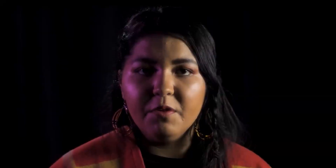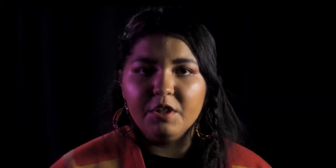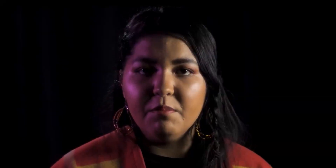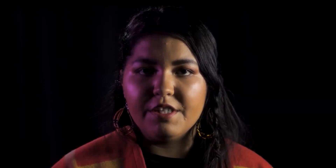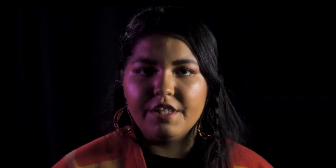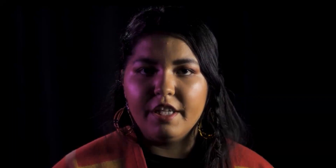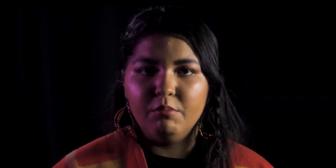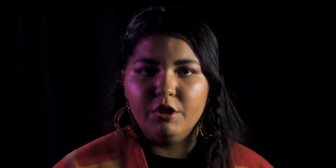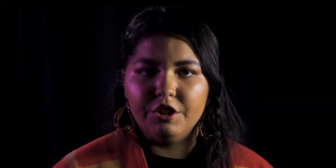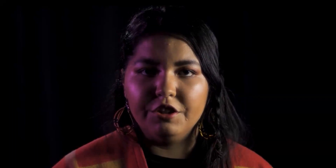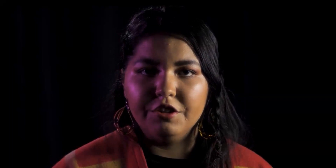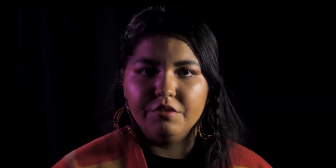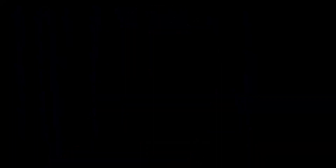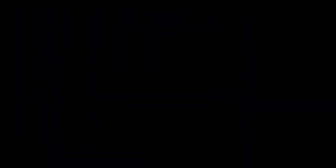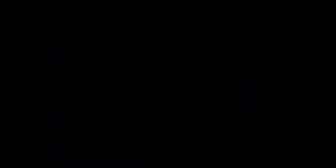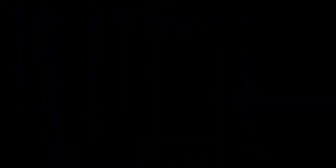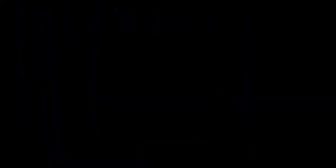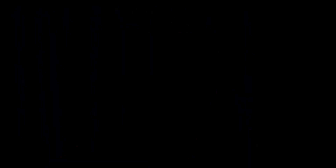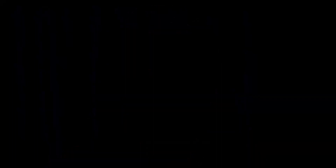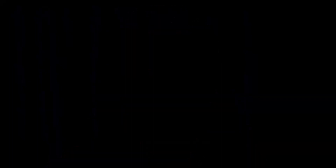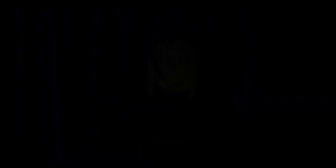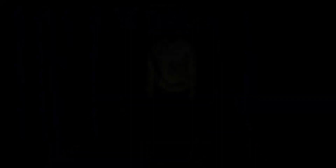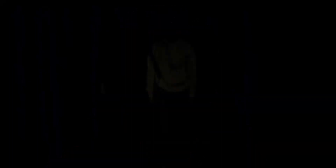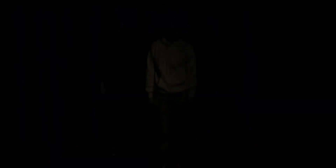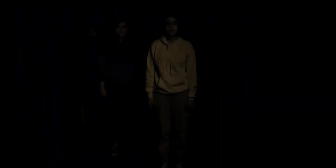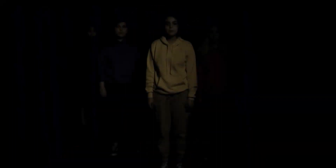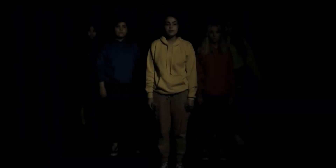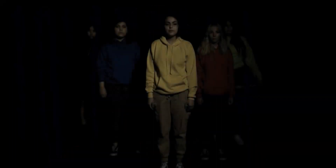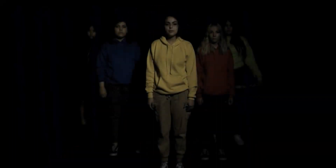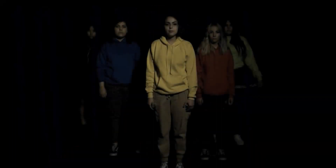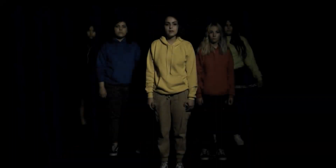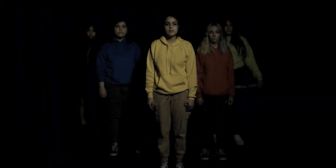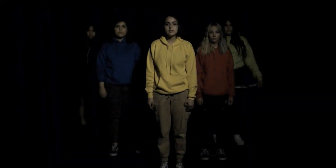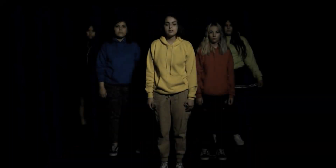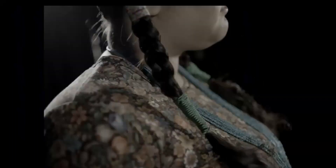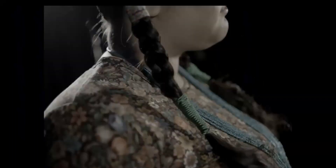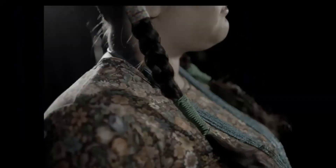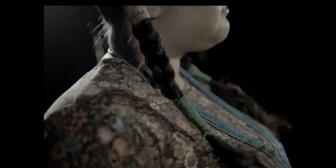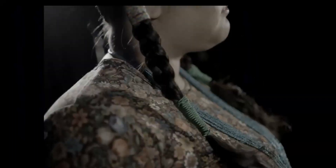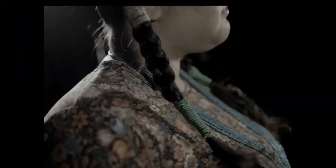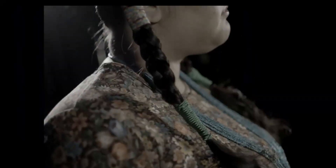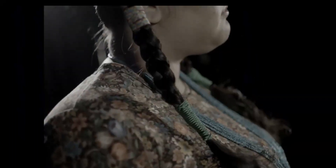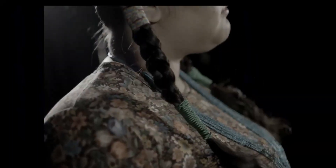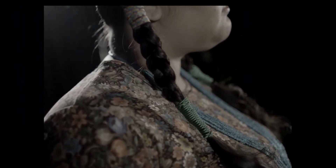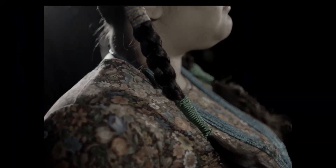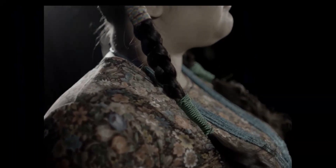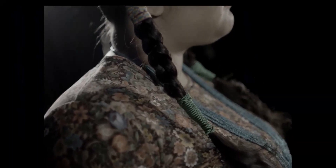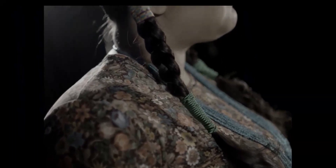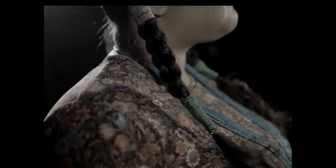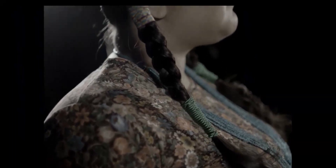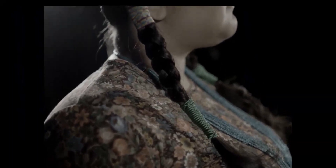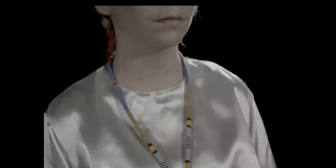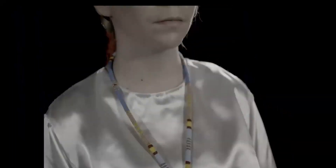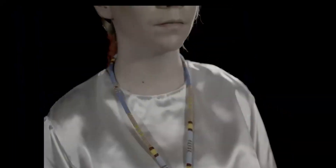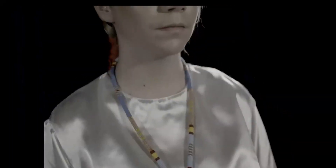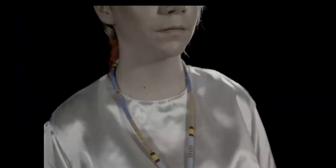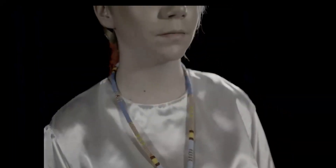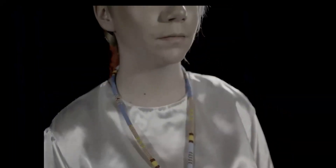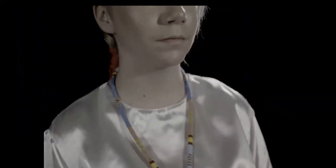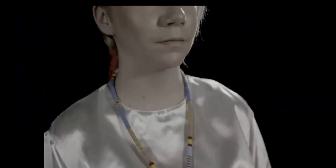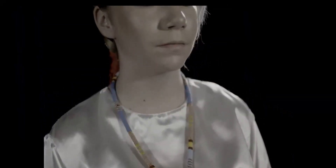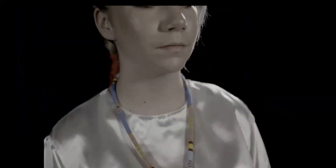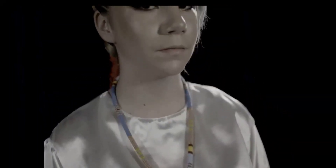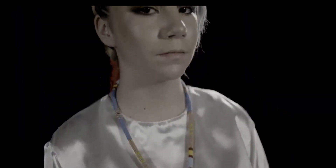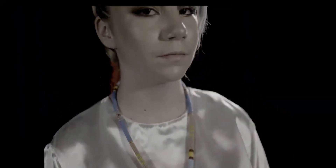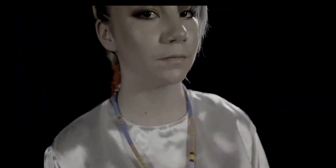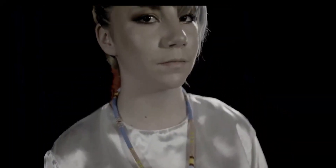Happened to our daughters. Stand up for the missing and murdered. We are a beautiful race. We have endured all attempts to extinguish